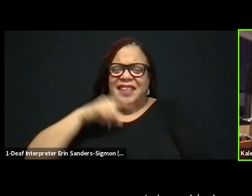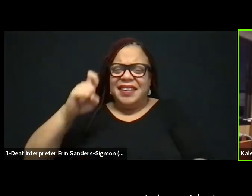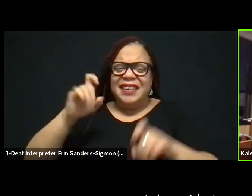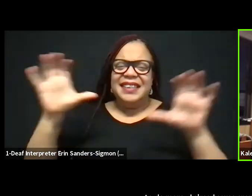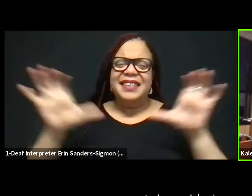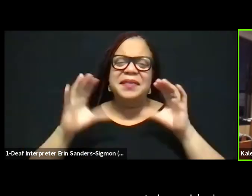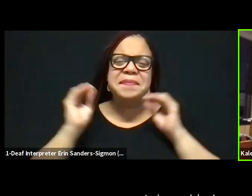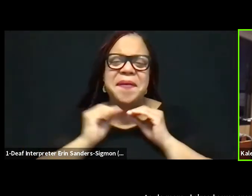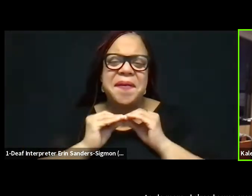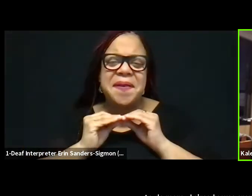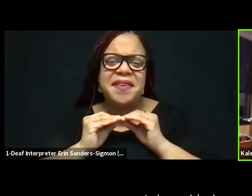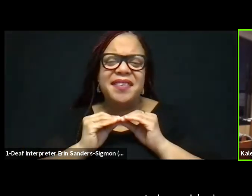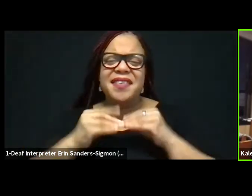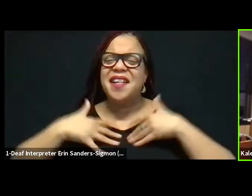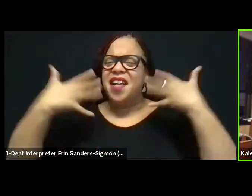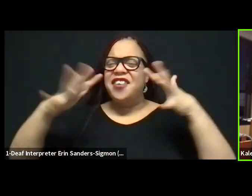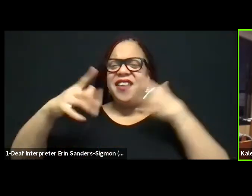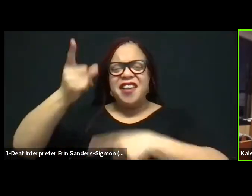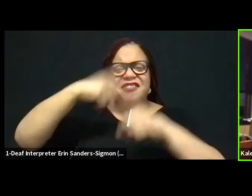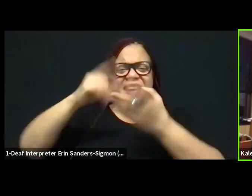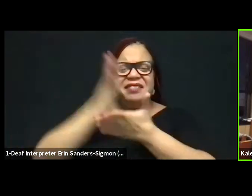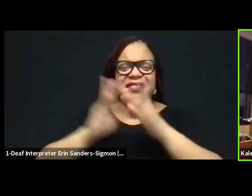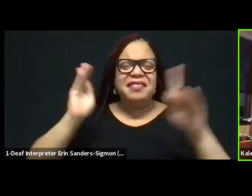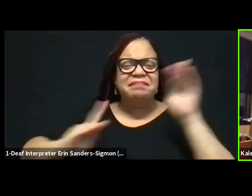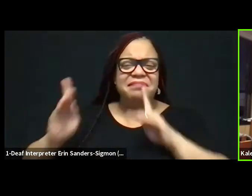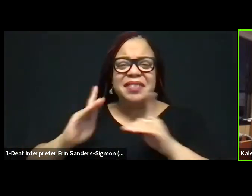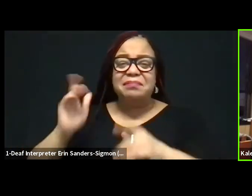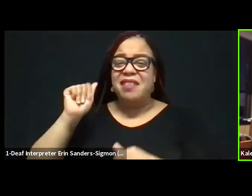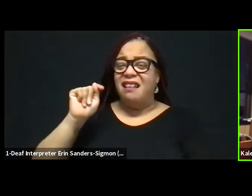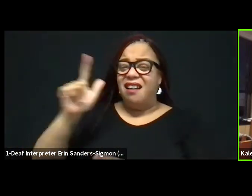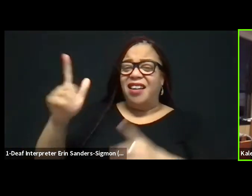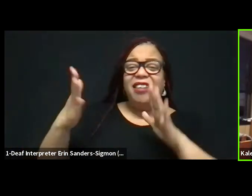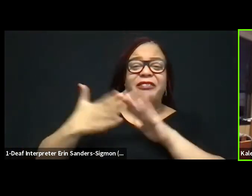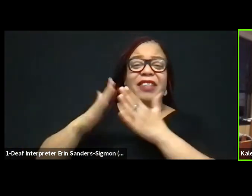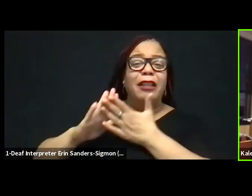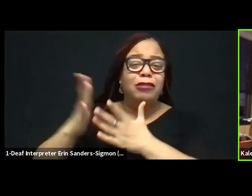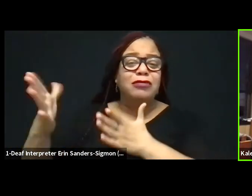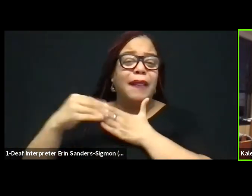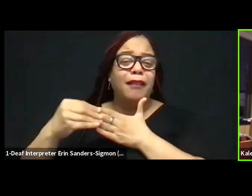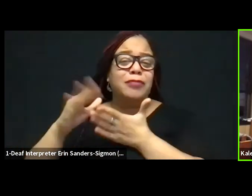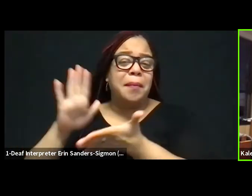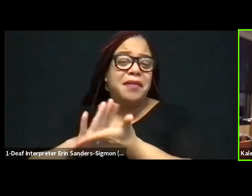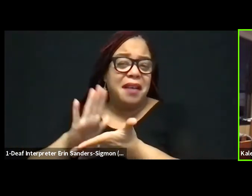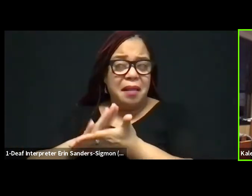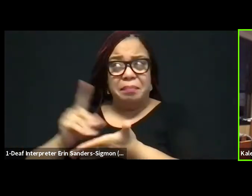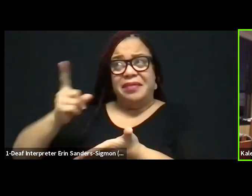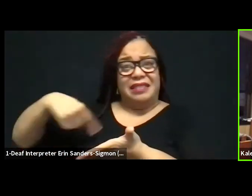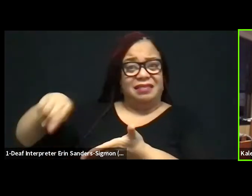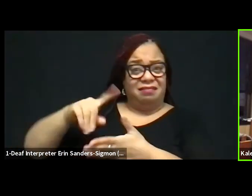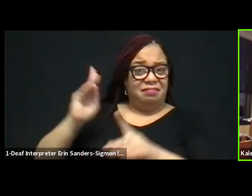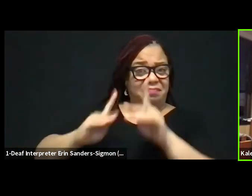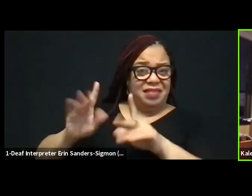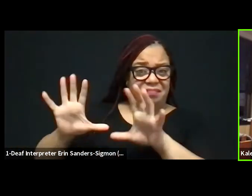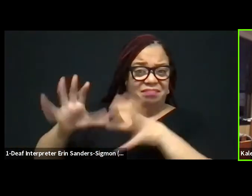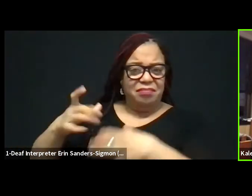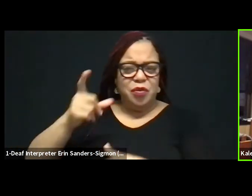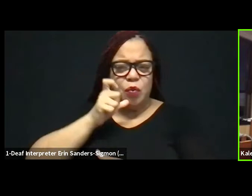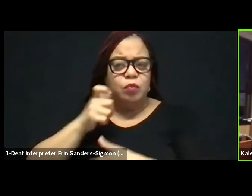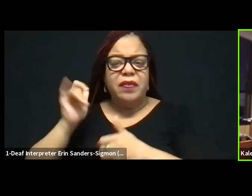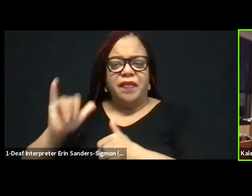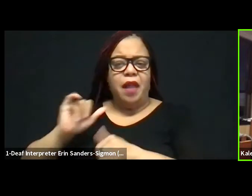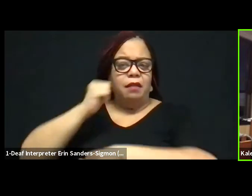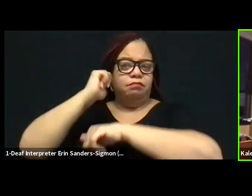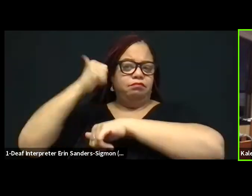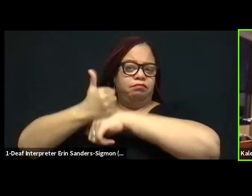which was founded by Black women who saw a need for education, social justice founded and based